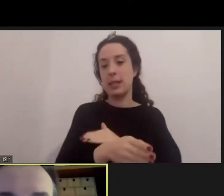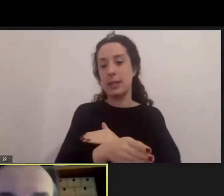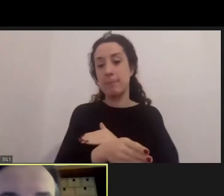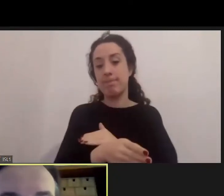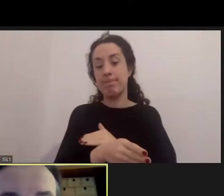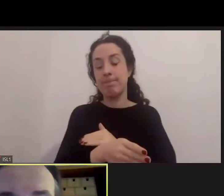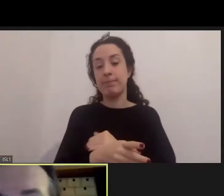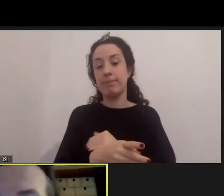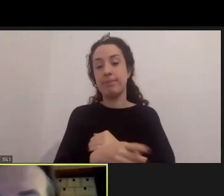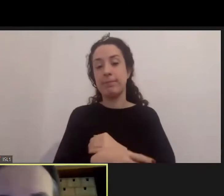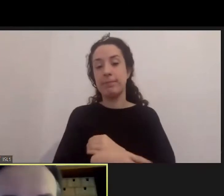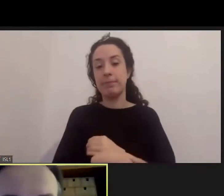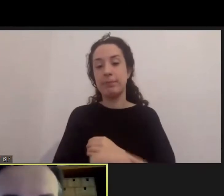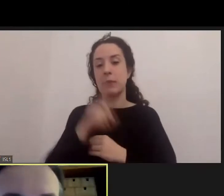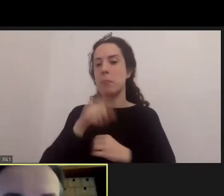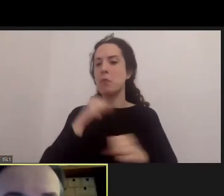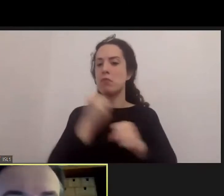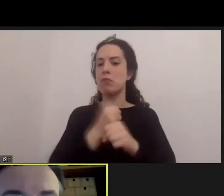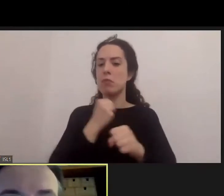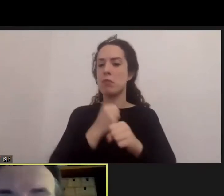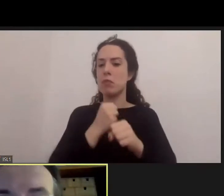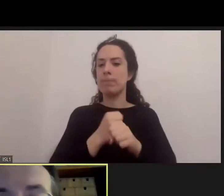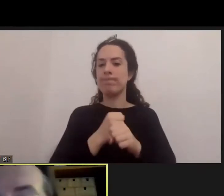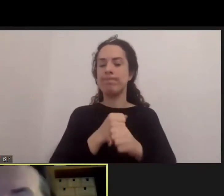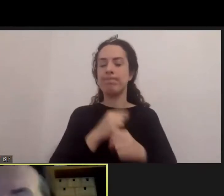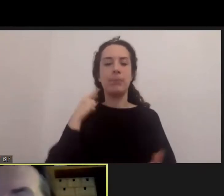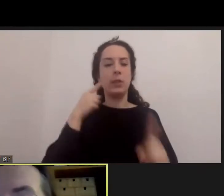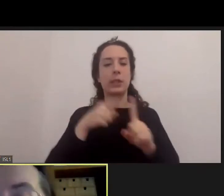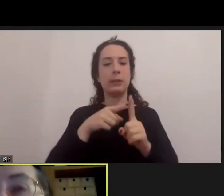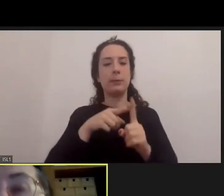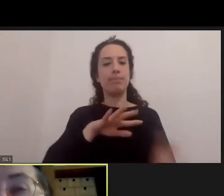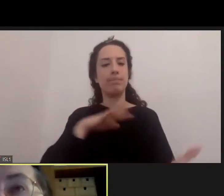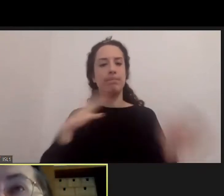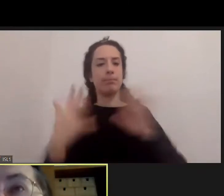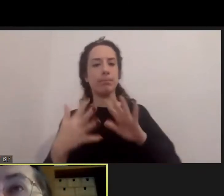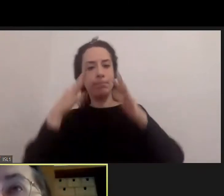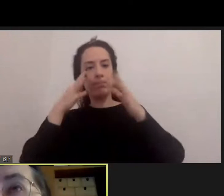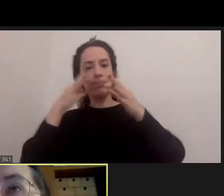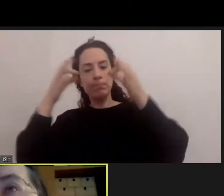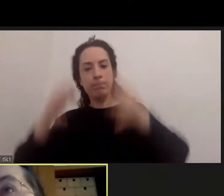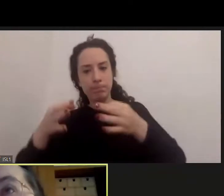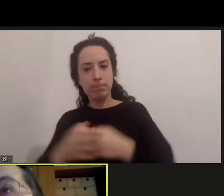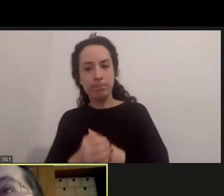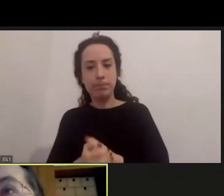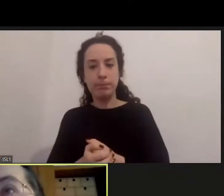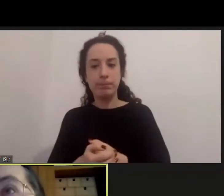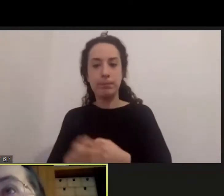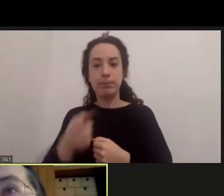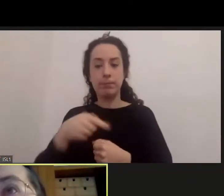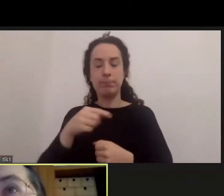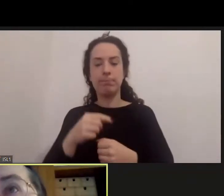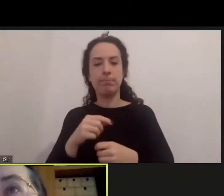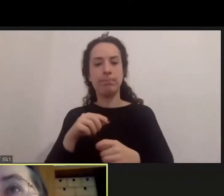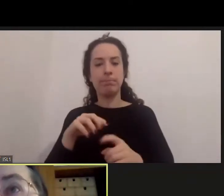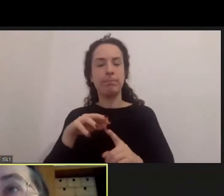on continuous work on standardization. So a lot of initiatives, and that brings us to a situation in which we